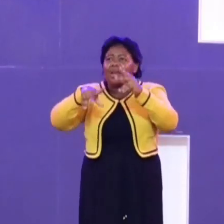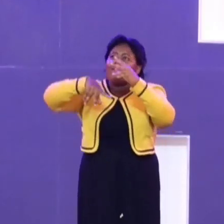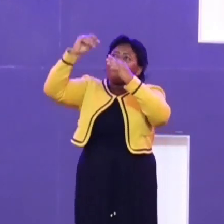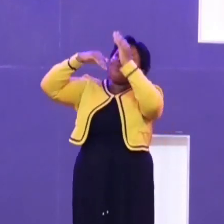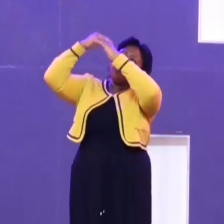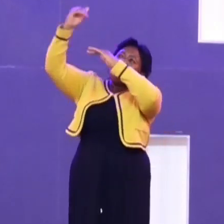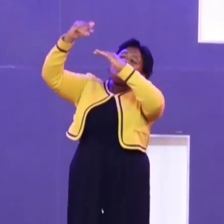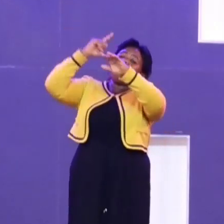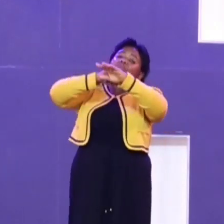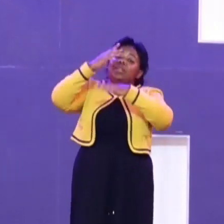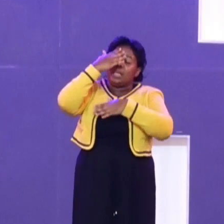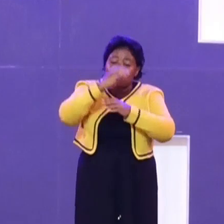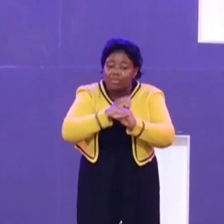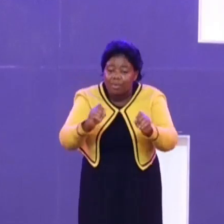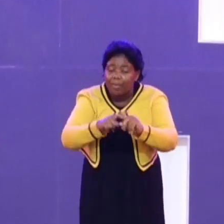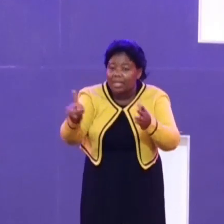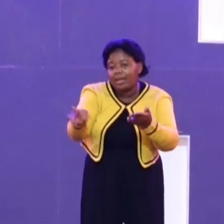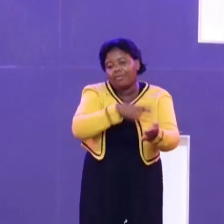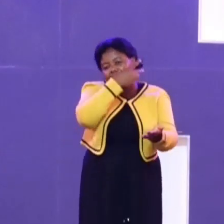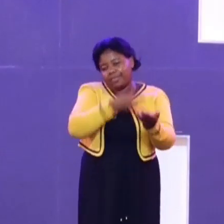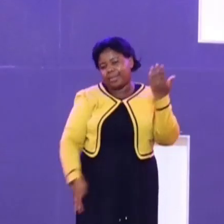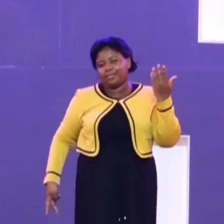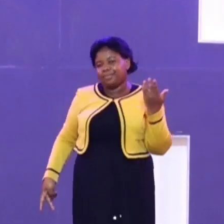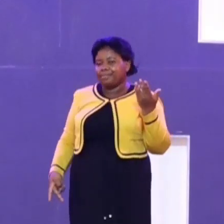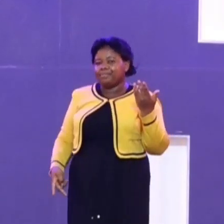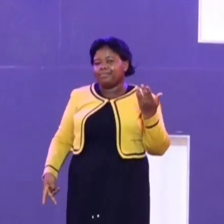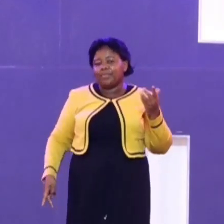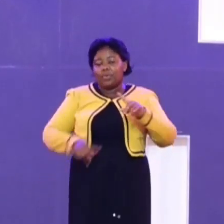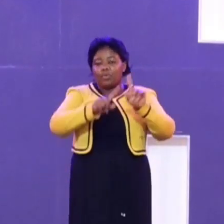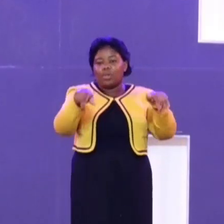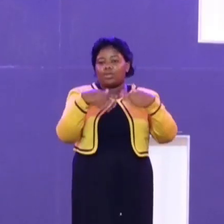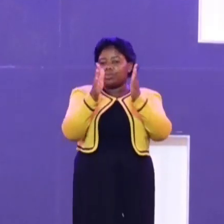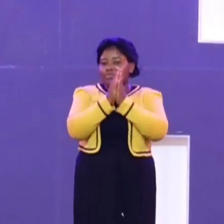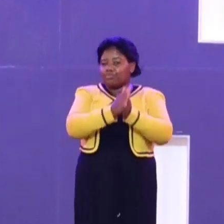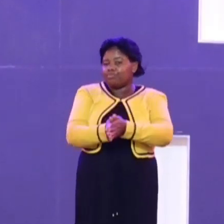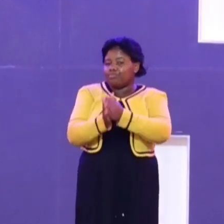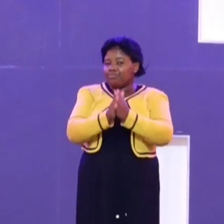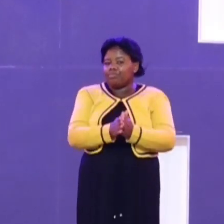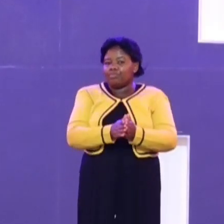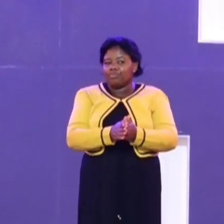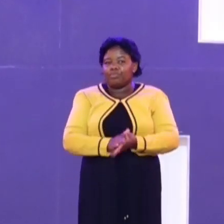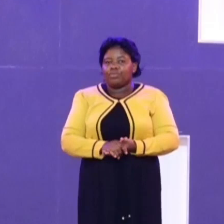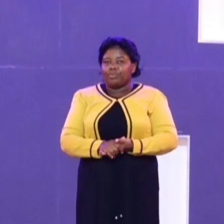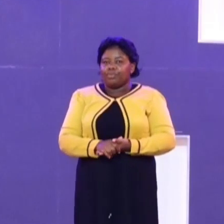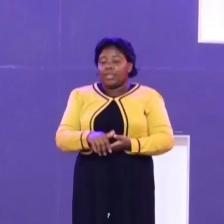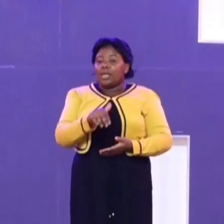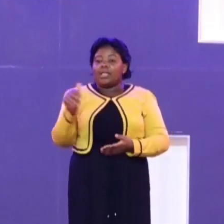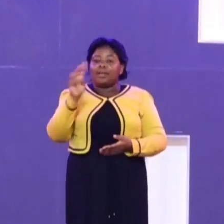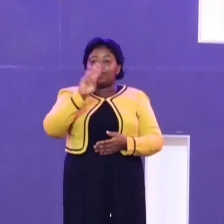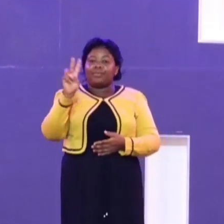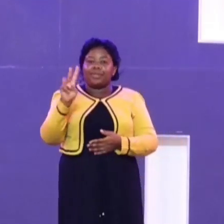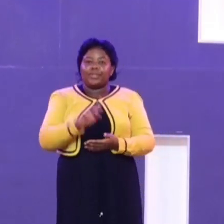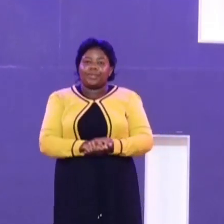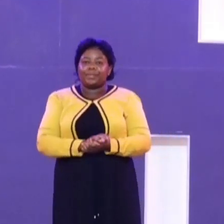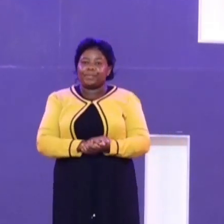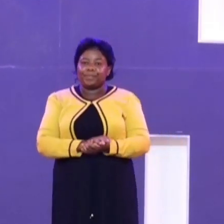who have gone up when they are not humble, they have fallen back down. Tulife nabo Luganda. Are we together, brethren? Tusomeo olunyiriyo olulala. Let us read